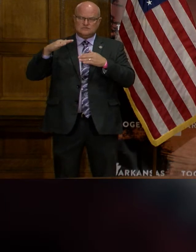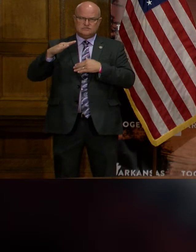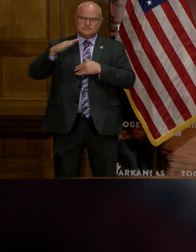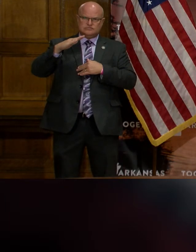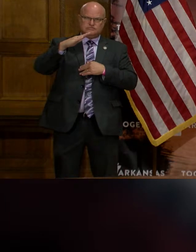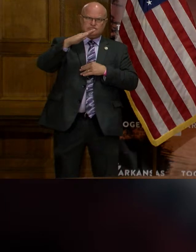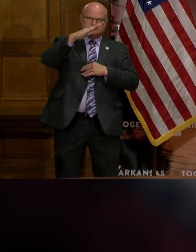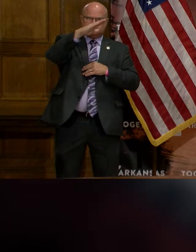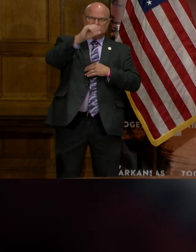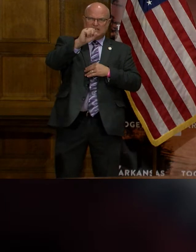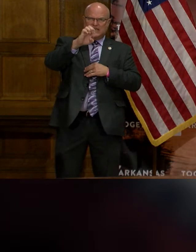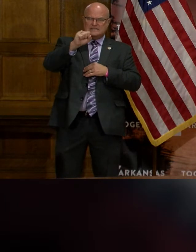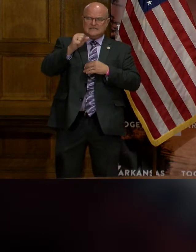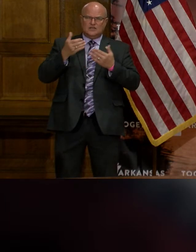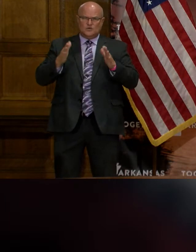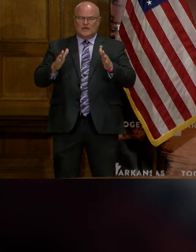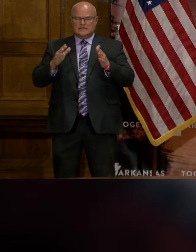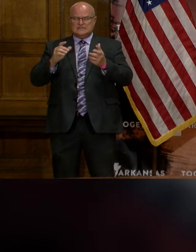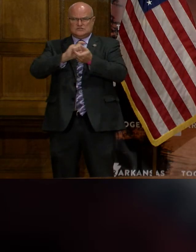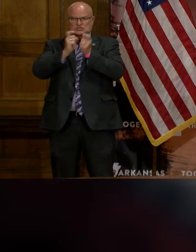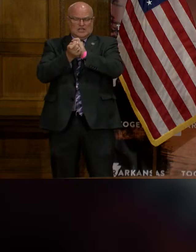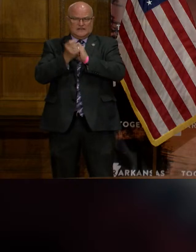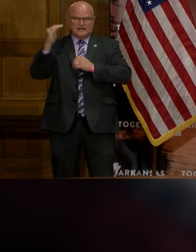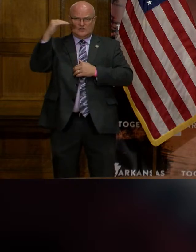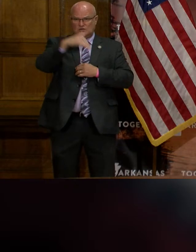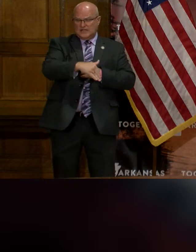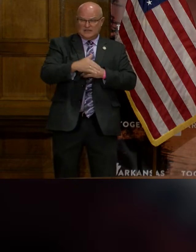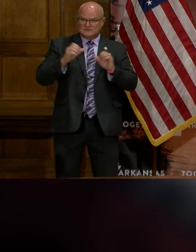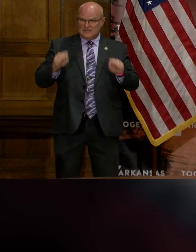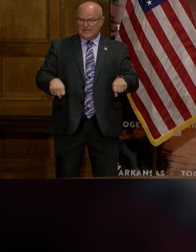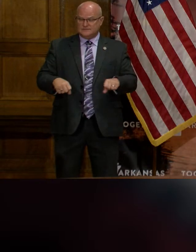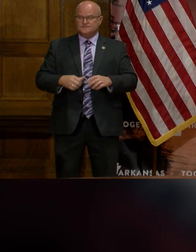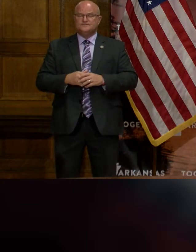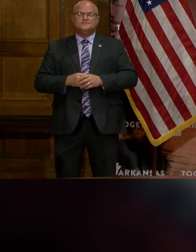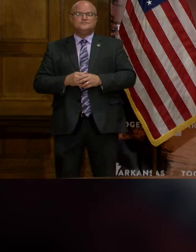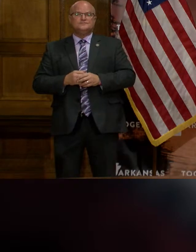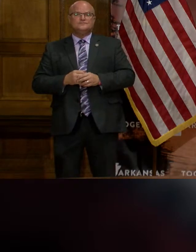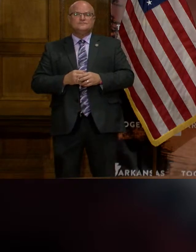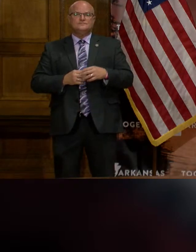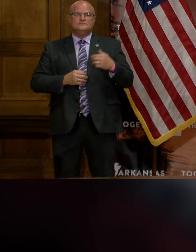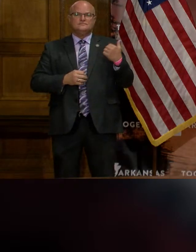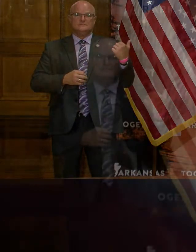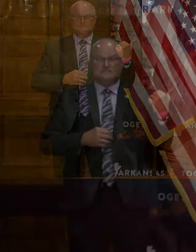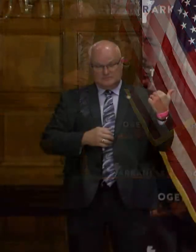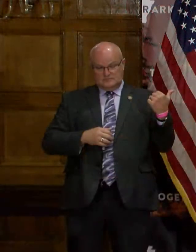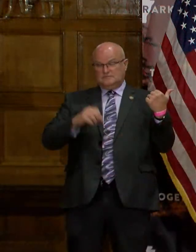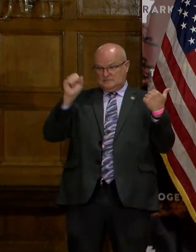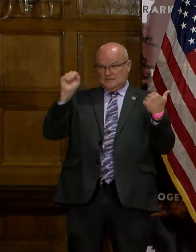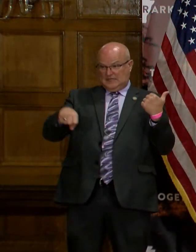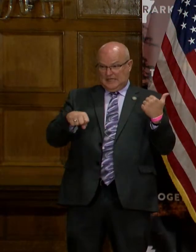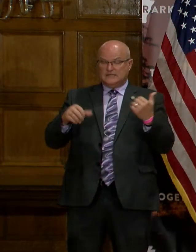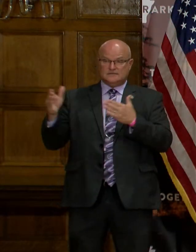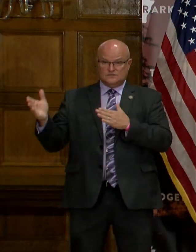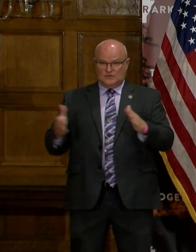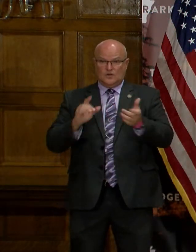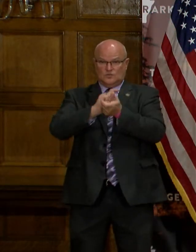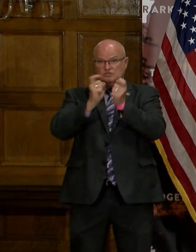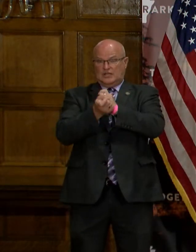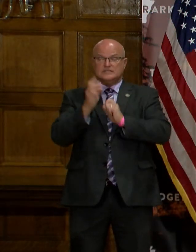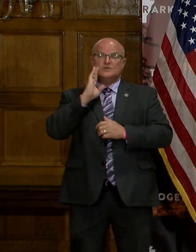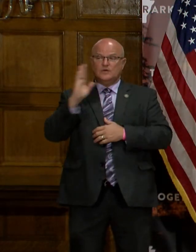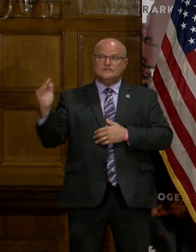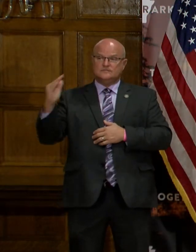and is there anything that you expect to turn that around? Well, yes, that strategy will turn it